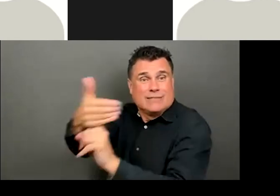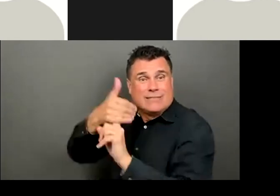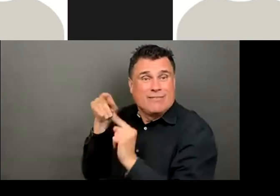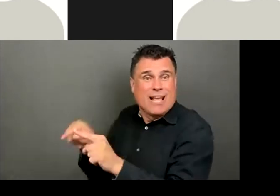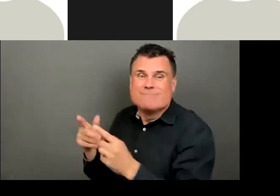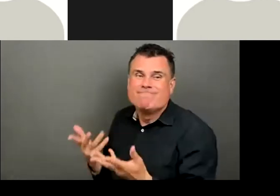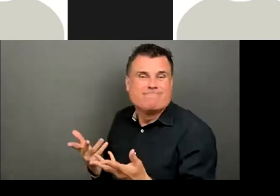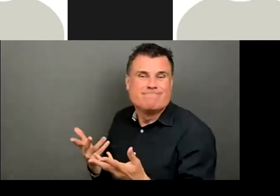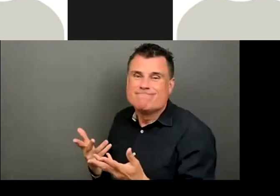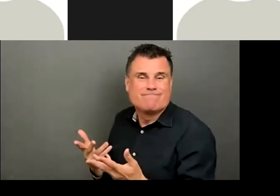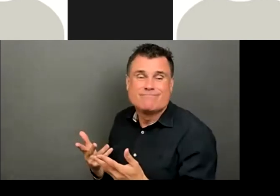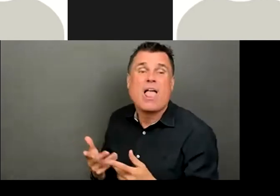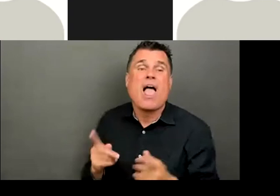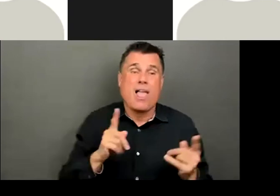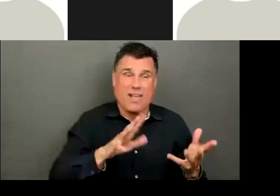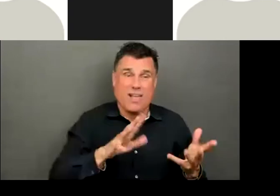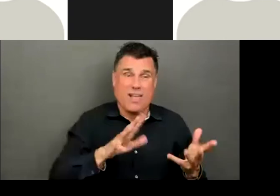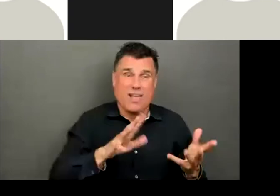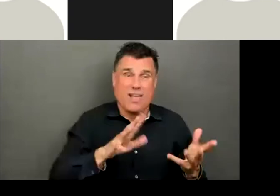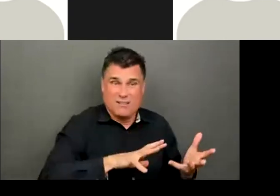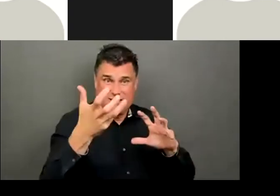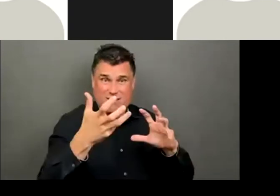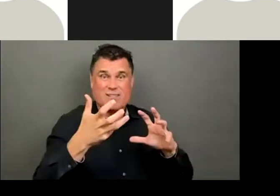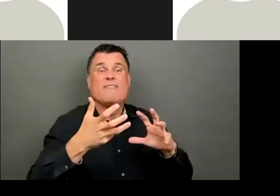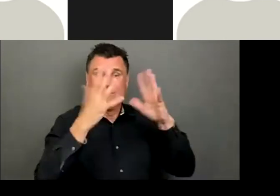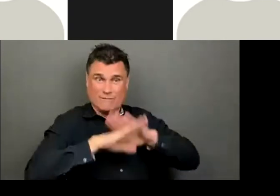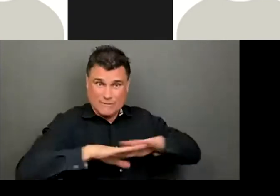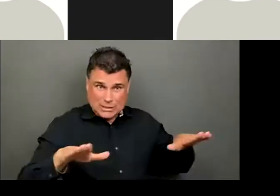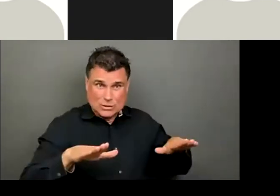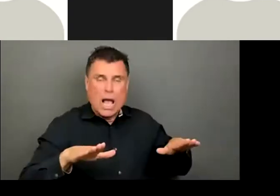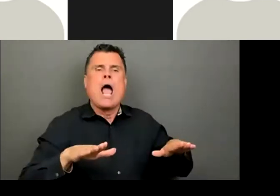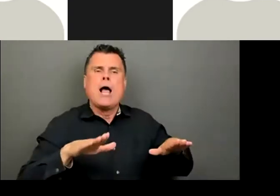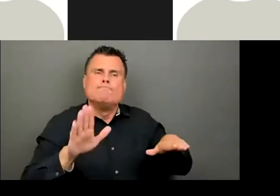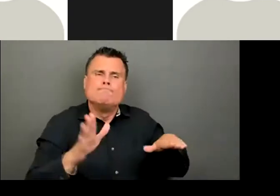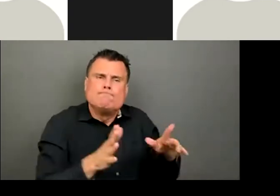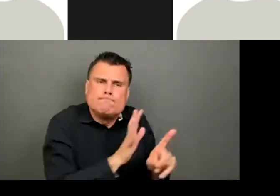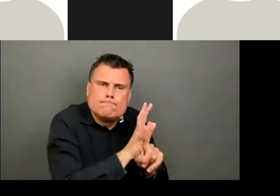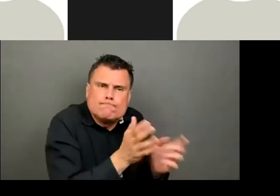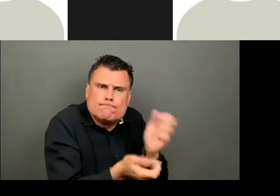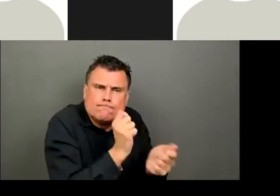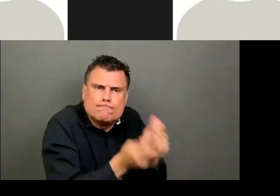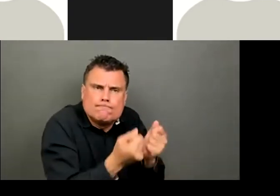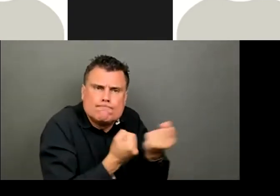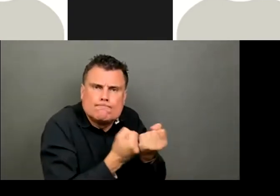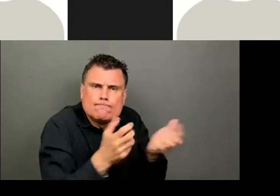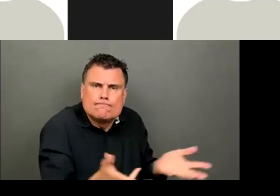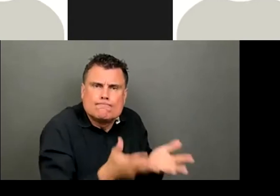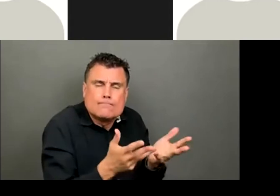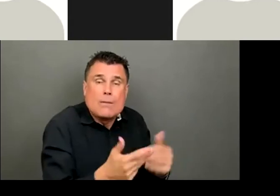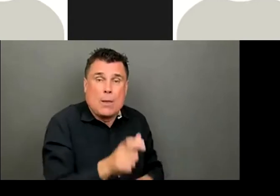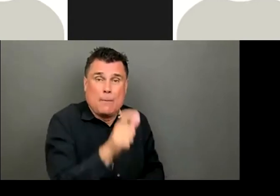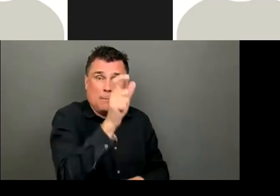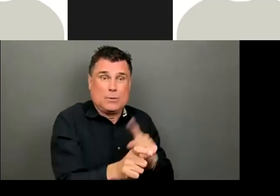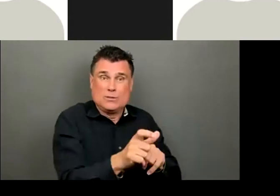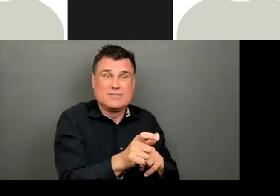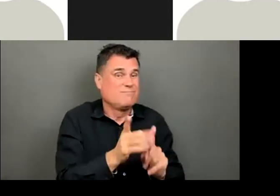that are impacted and affected by the disaster, is because the individual was not at the evacuation centers, does not receive the